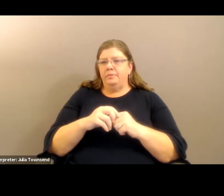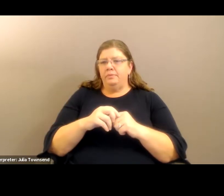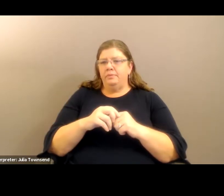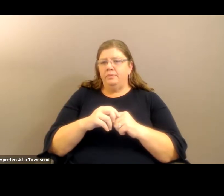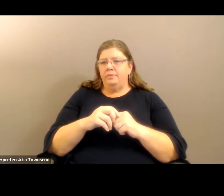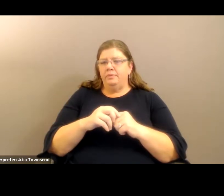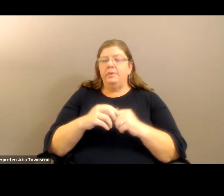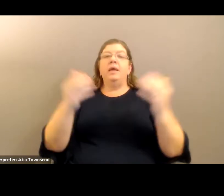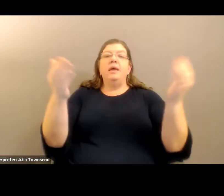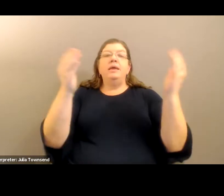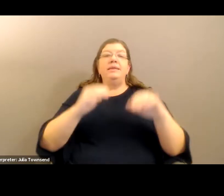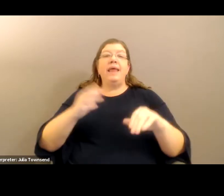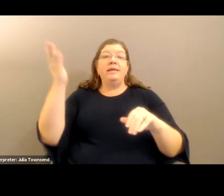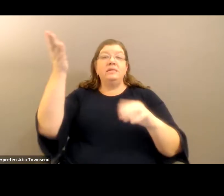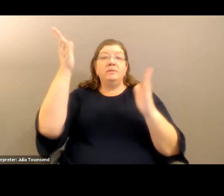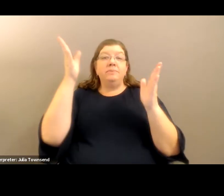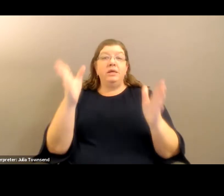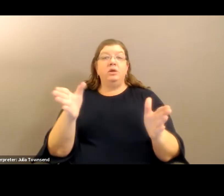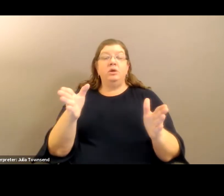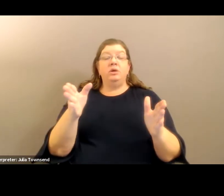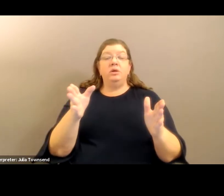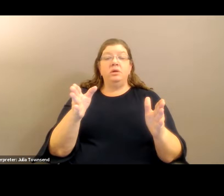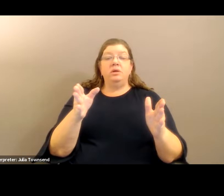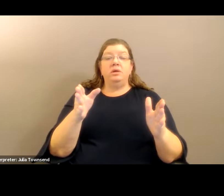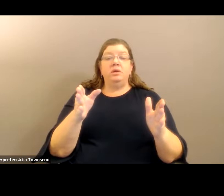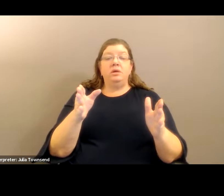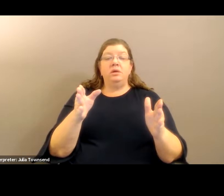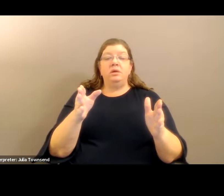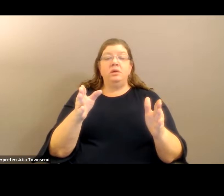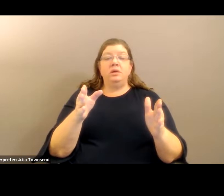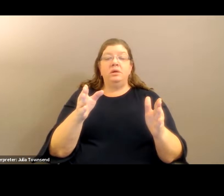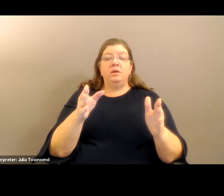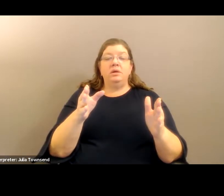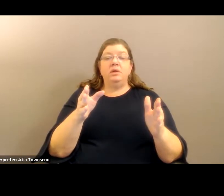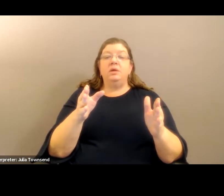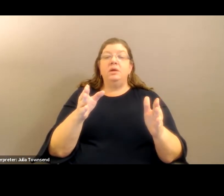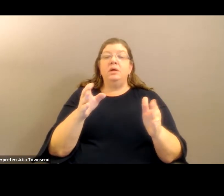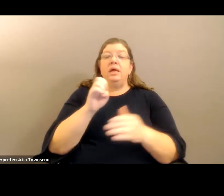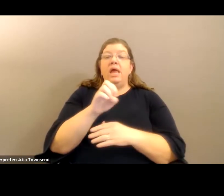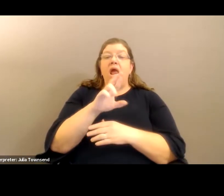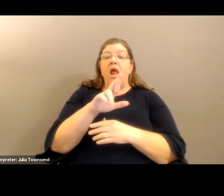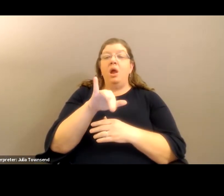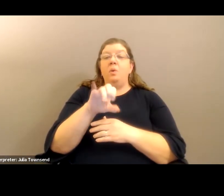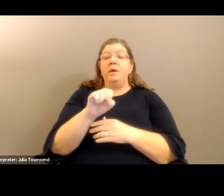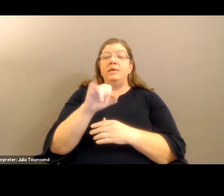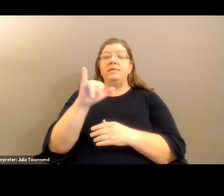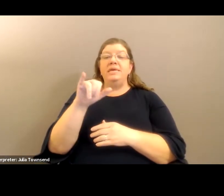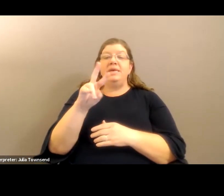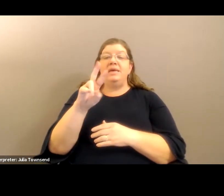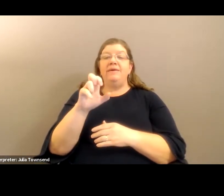Our next speaker is Eris Ivanova.